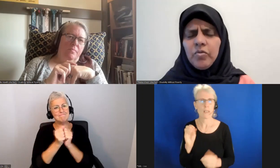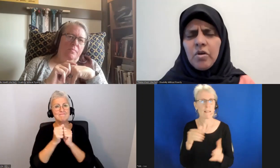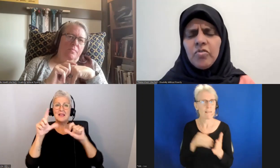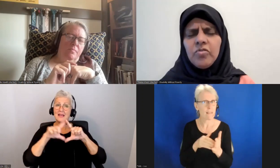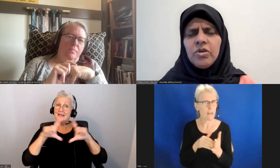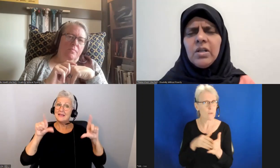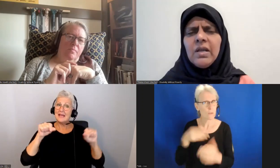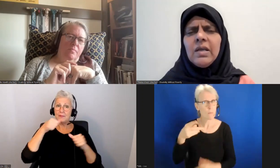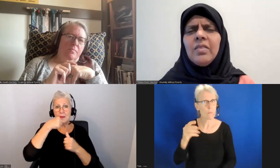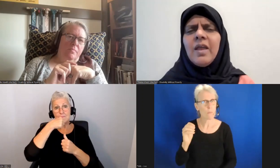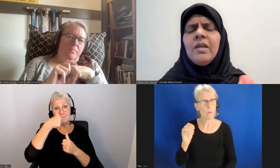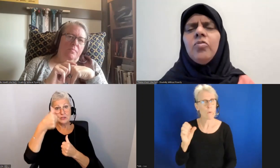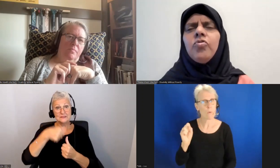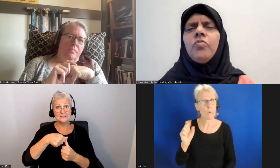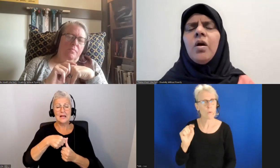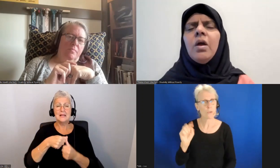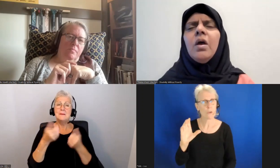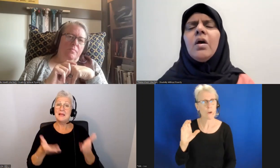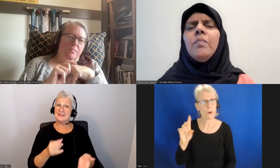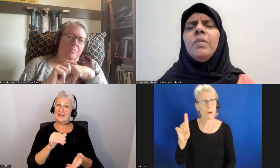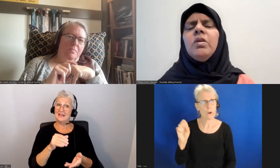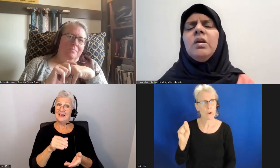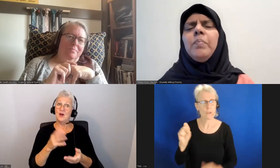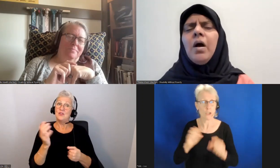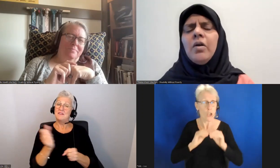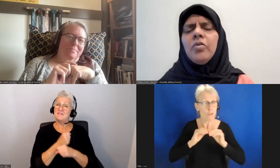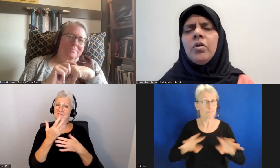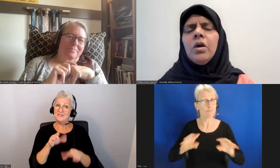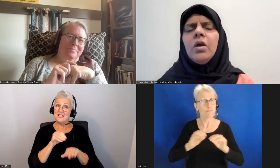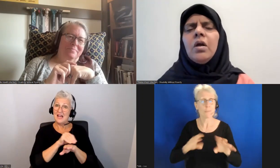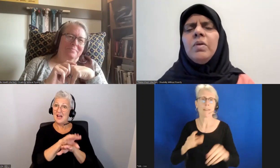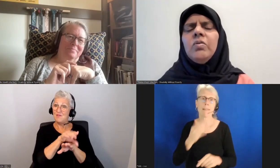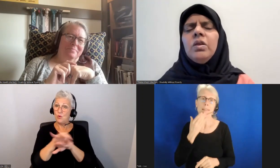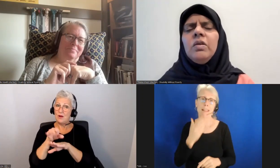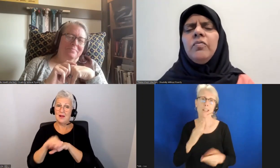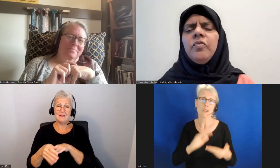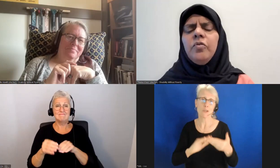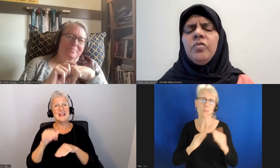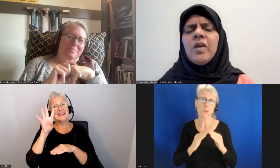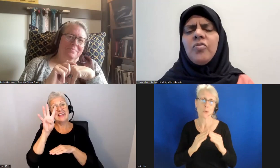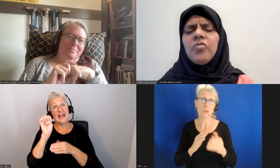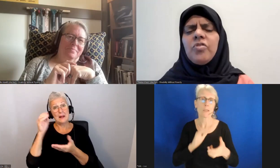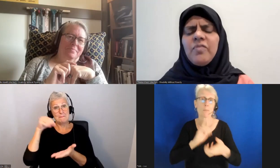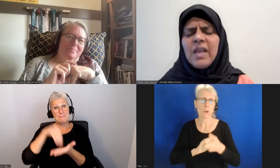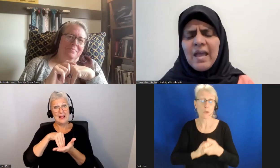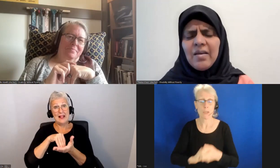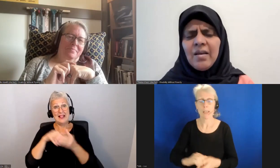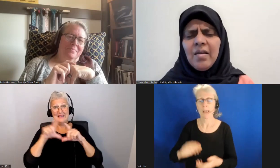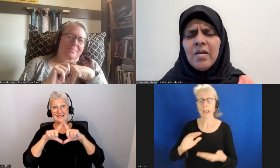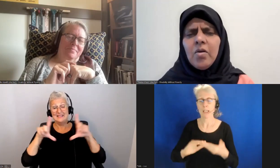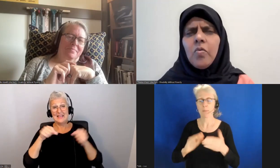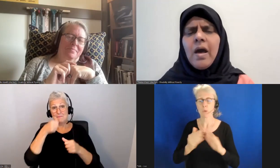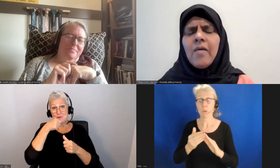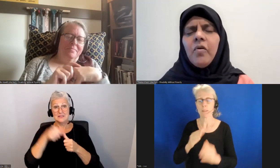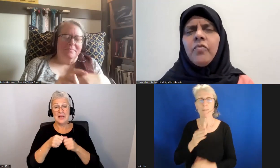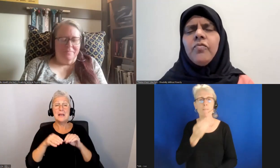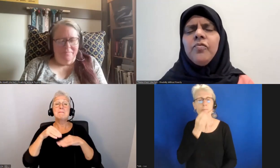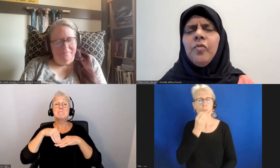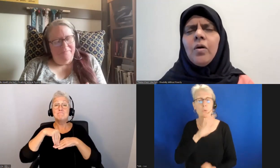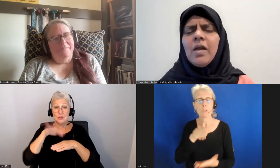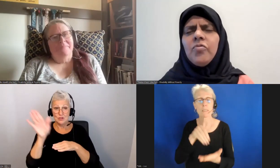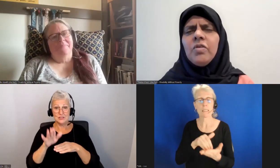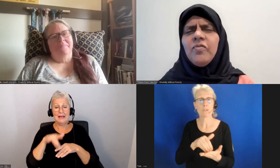40,000 postcards circulating. Thank you to our community partner, Community Food Centres of Canada, who have